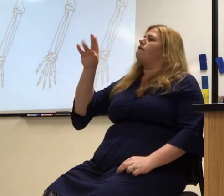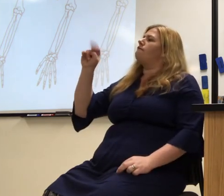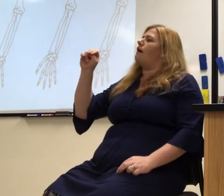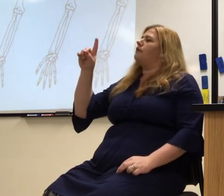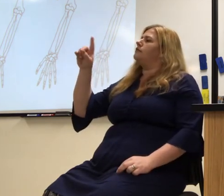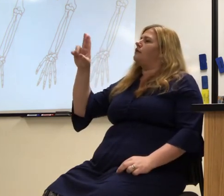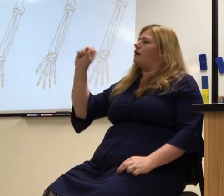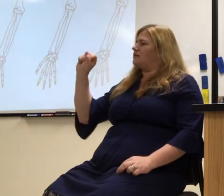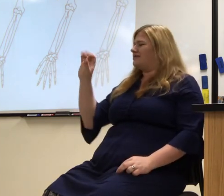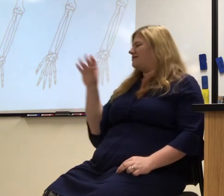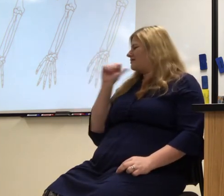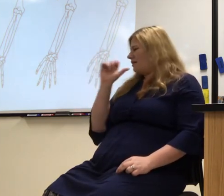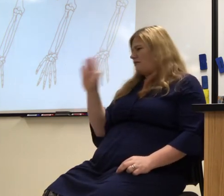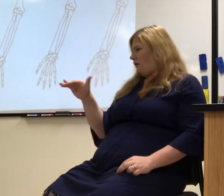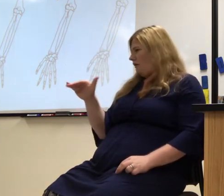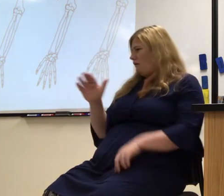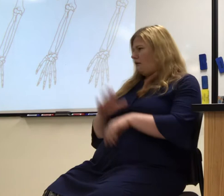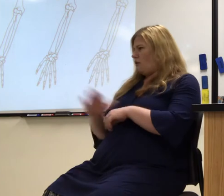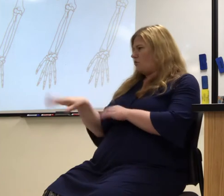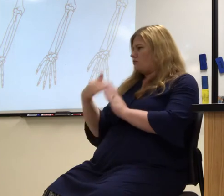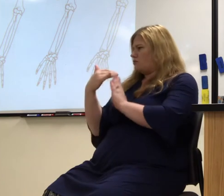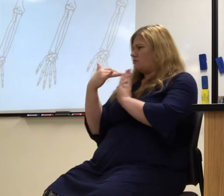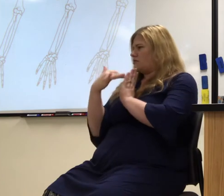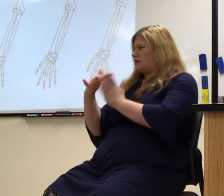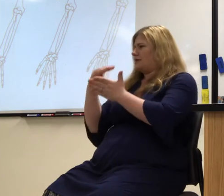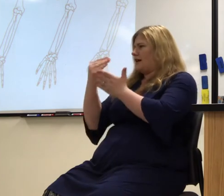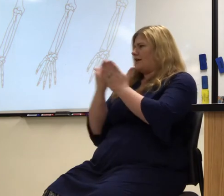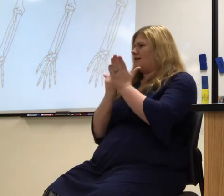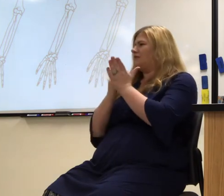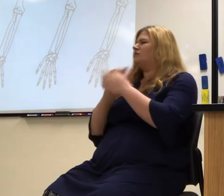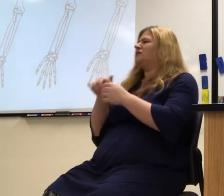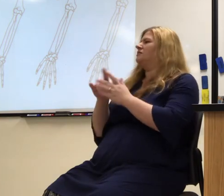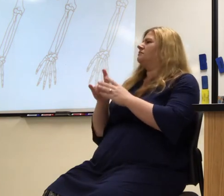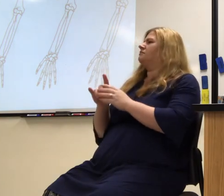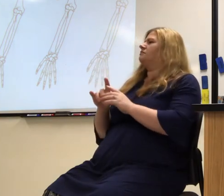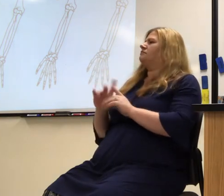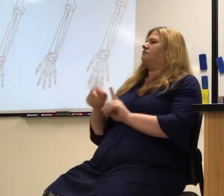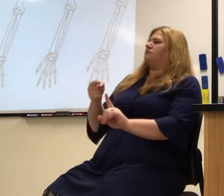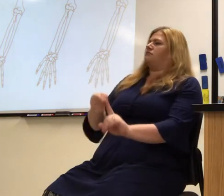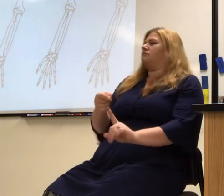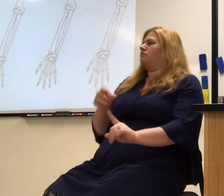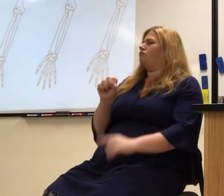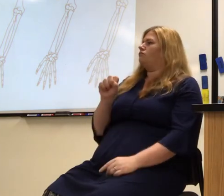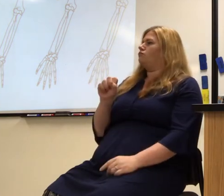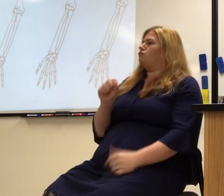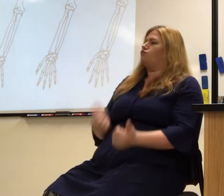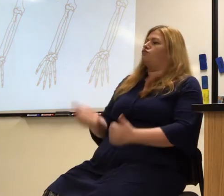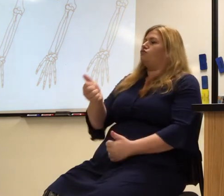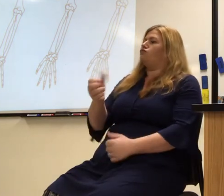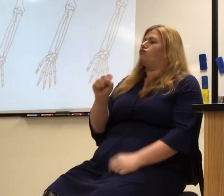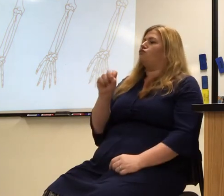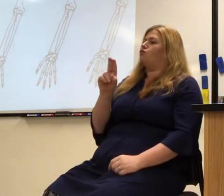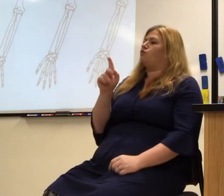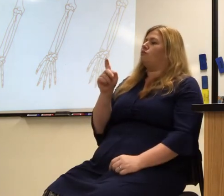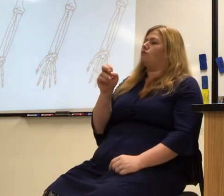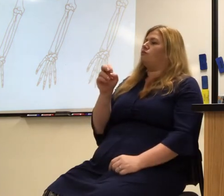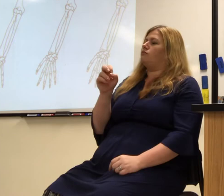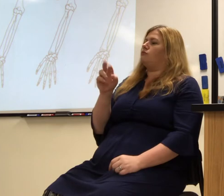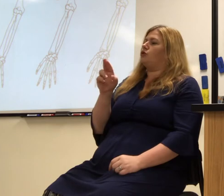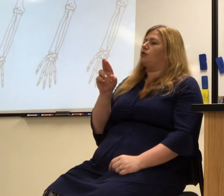profundus, but that's not on your study list. So we'll just stick with the superficialis one.